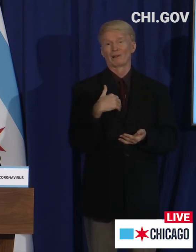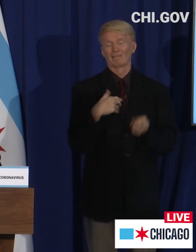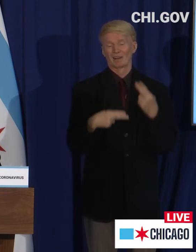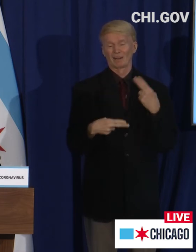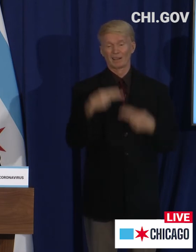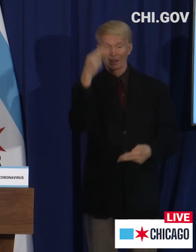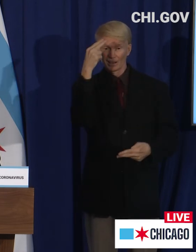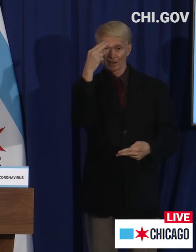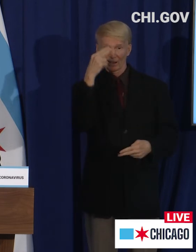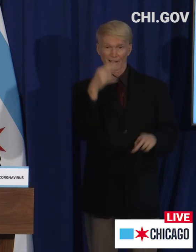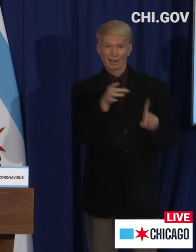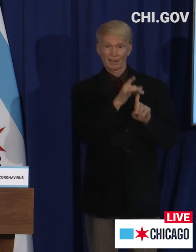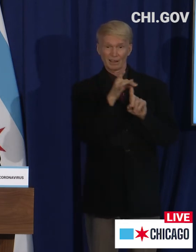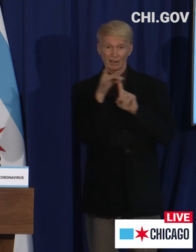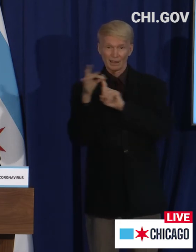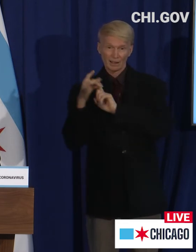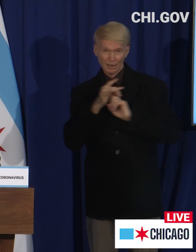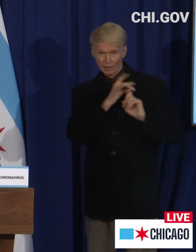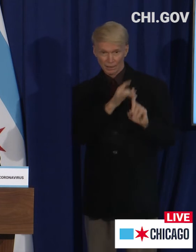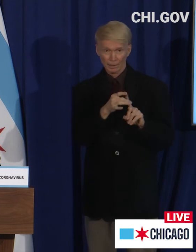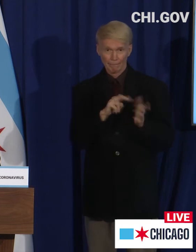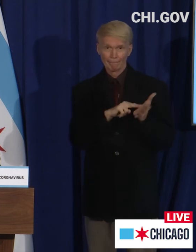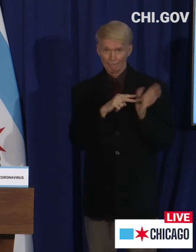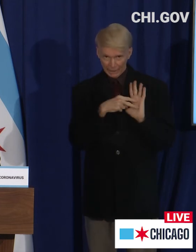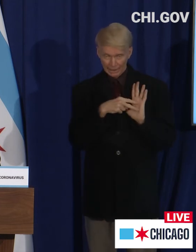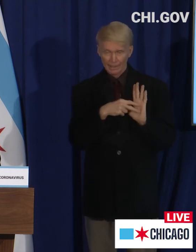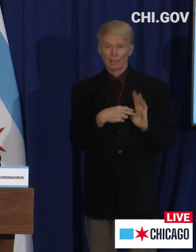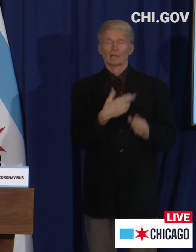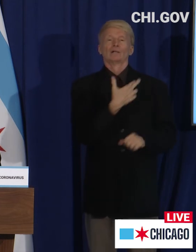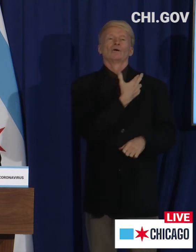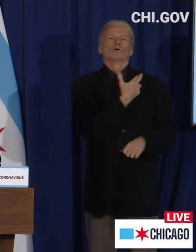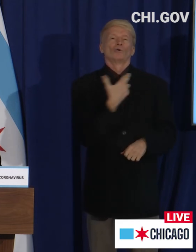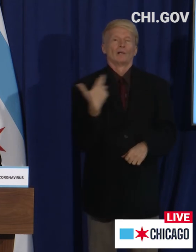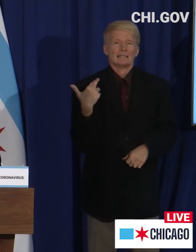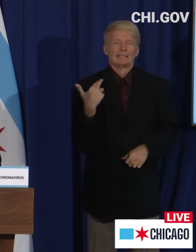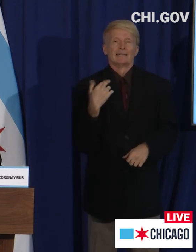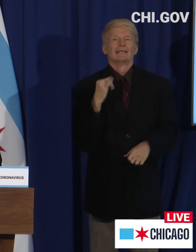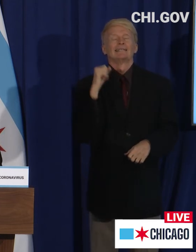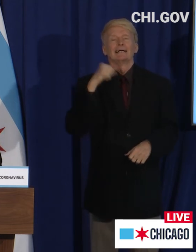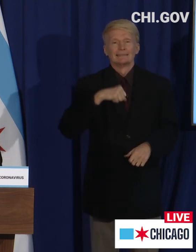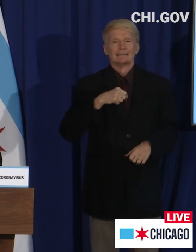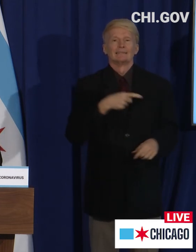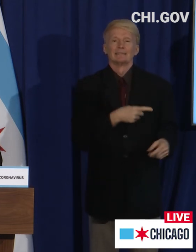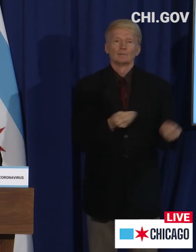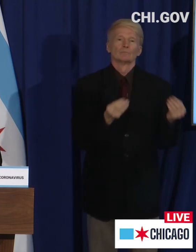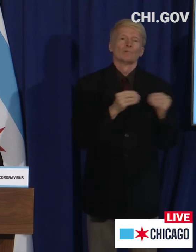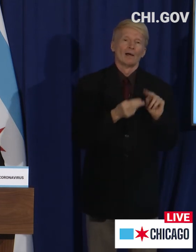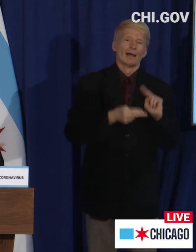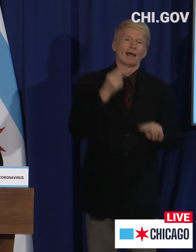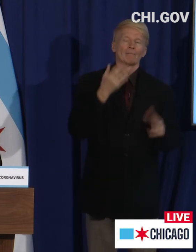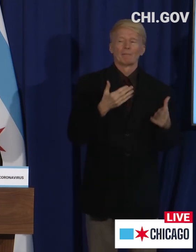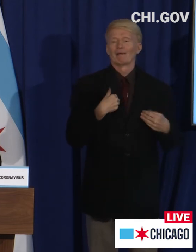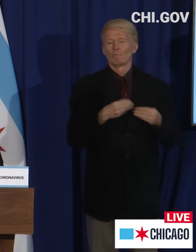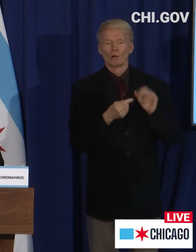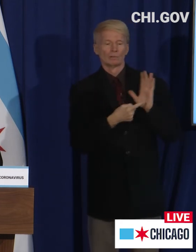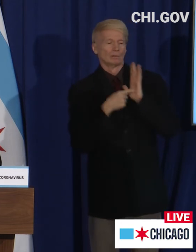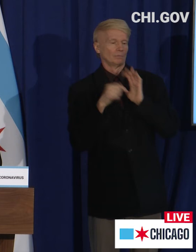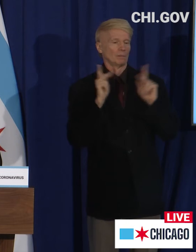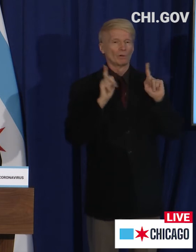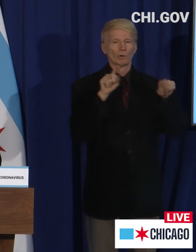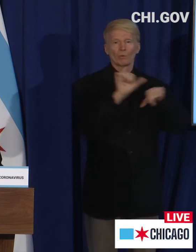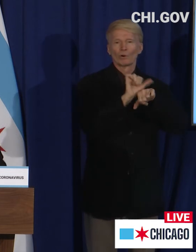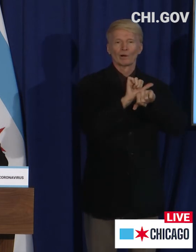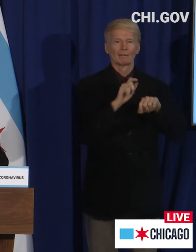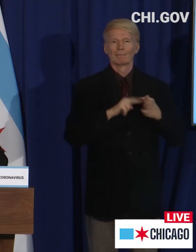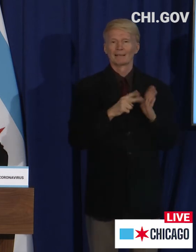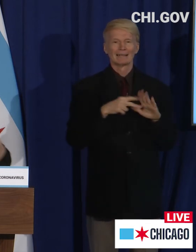positivity, those are the places where risk is higher. Those are places where we have more essential workers broadly who are less able to work